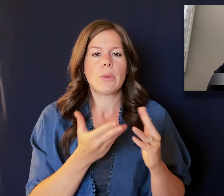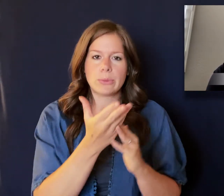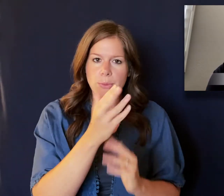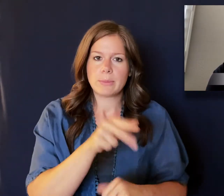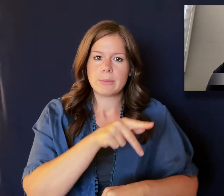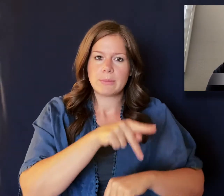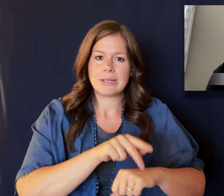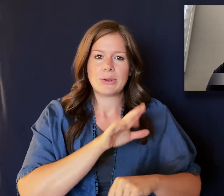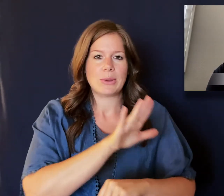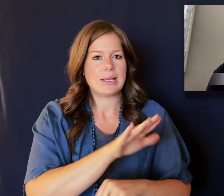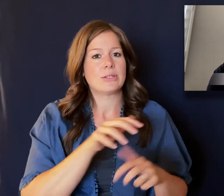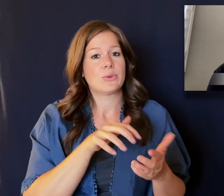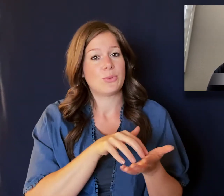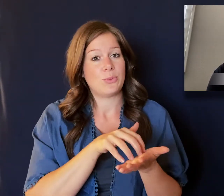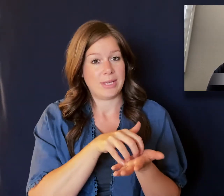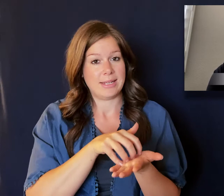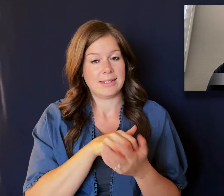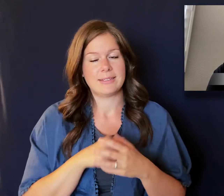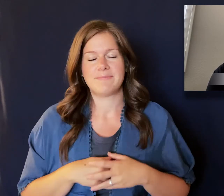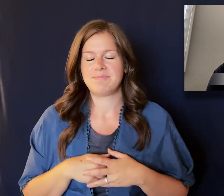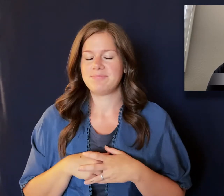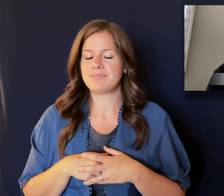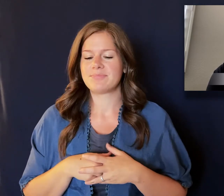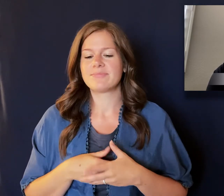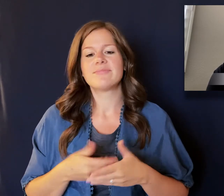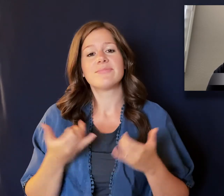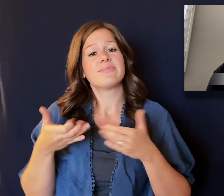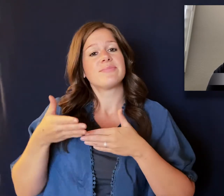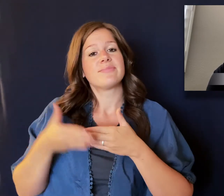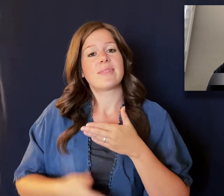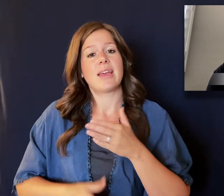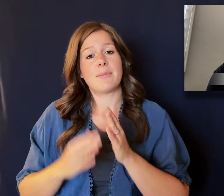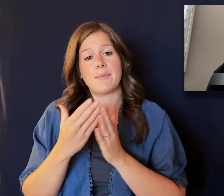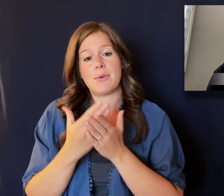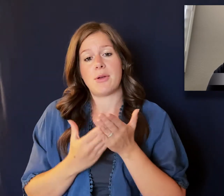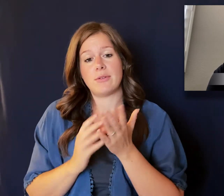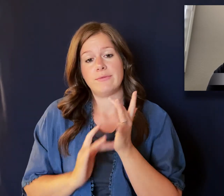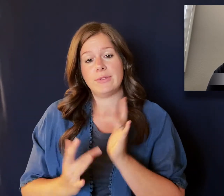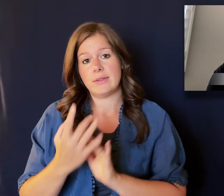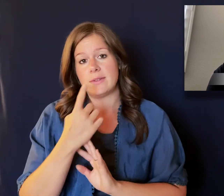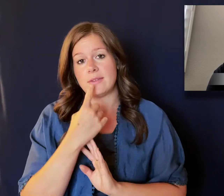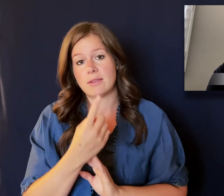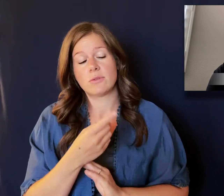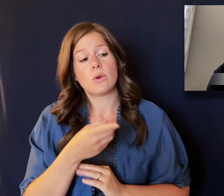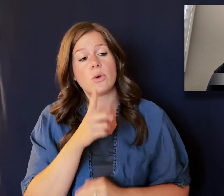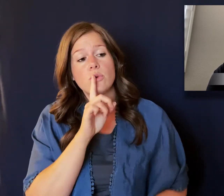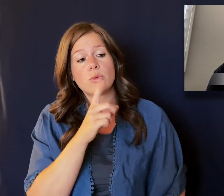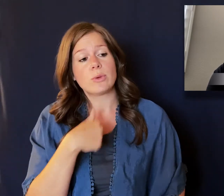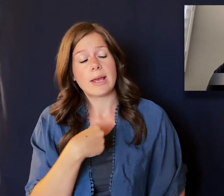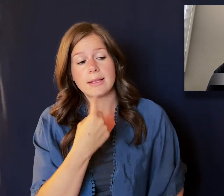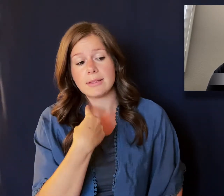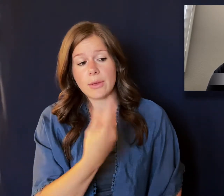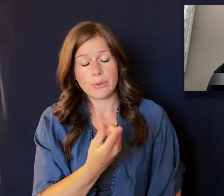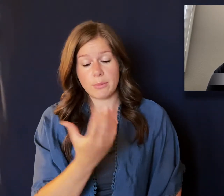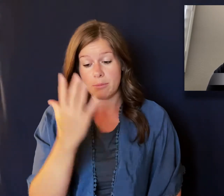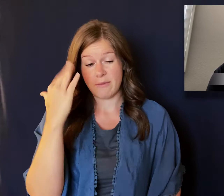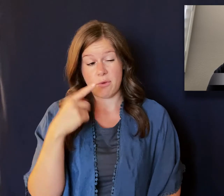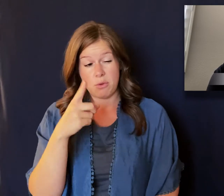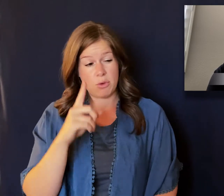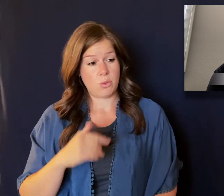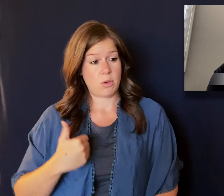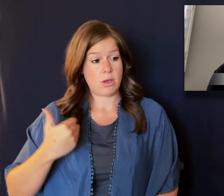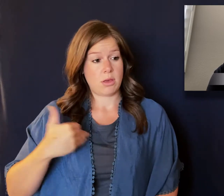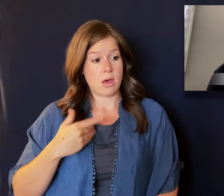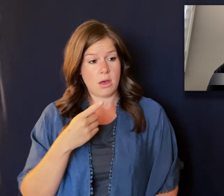thing. So we have this closing section where Jesus says, truly, truly, I say to you, when you were younger, you used to gird yourself and